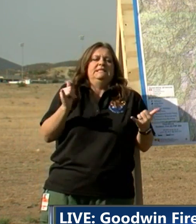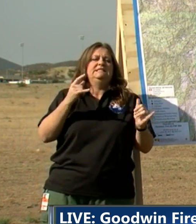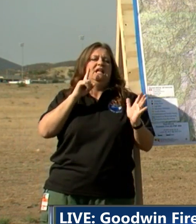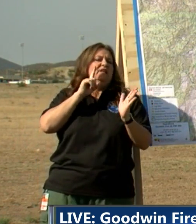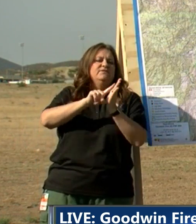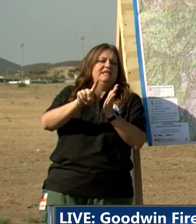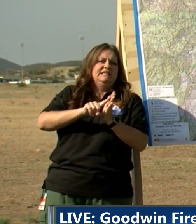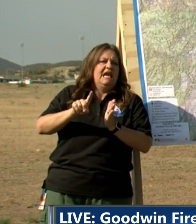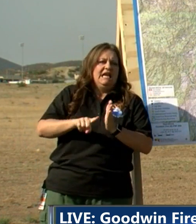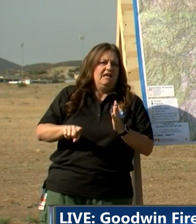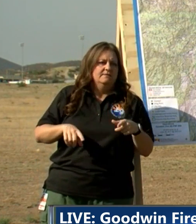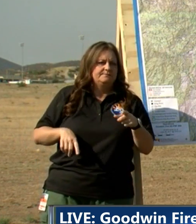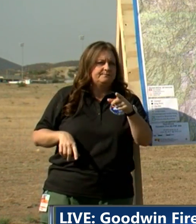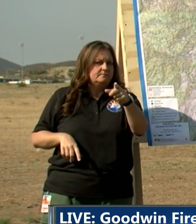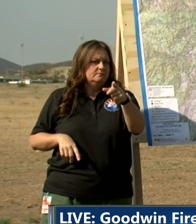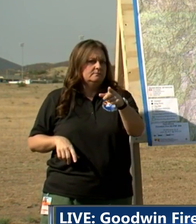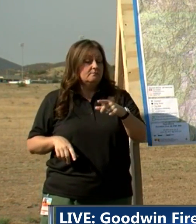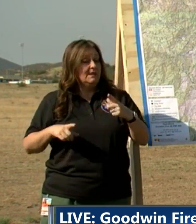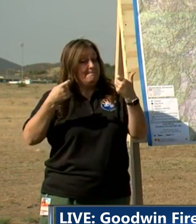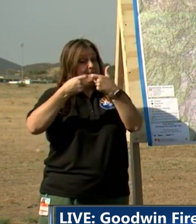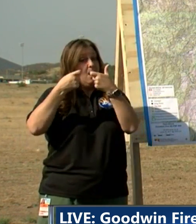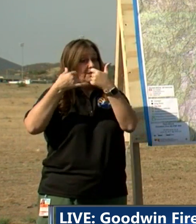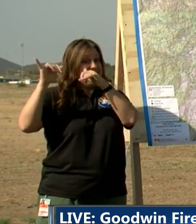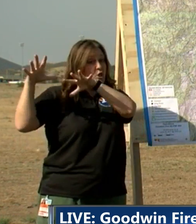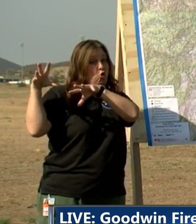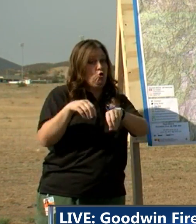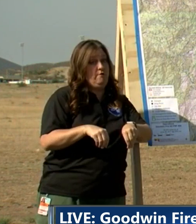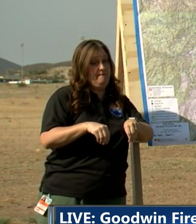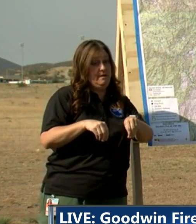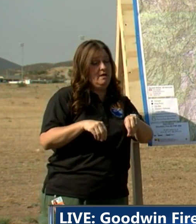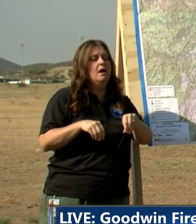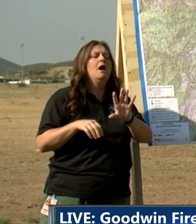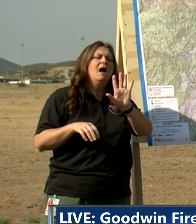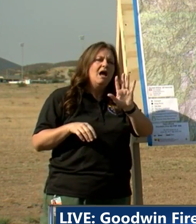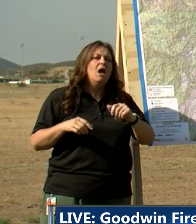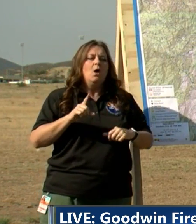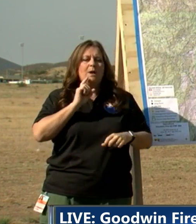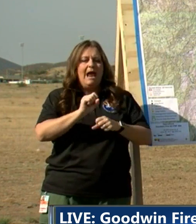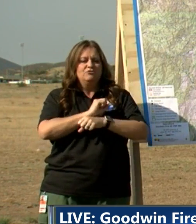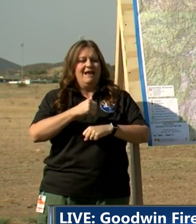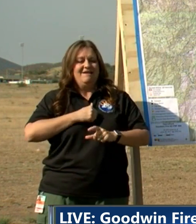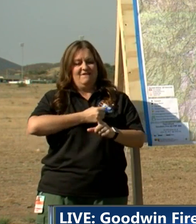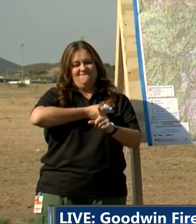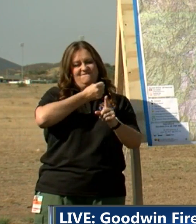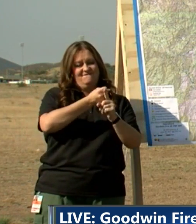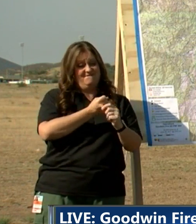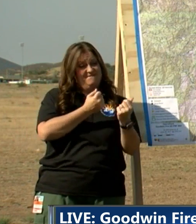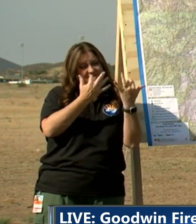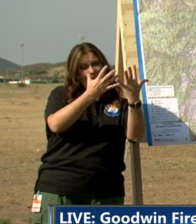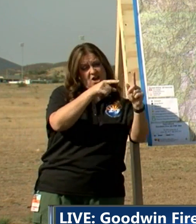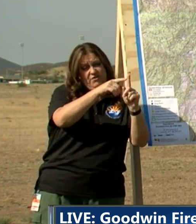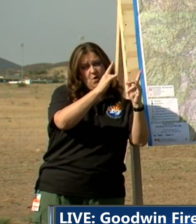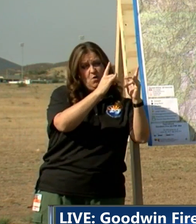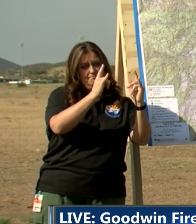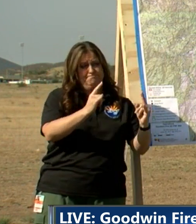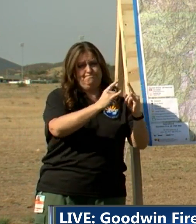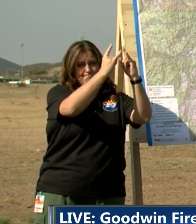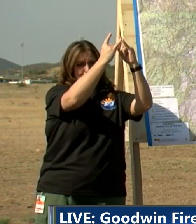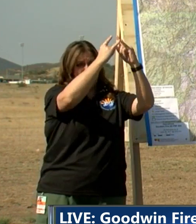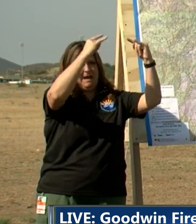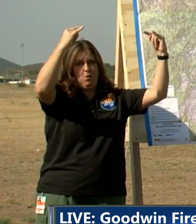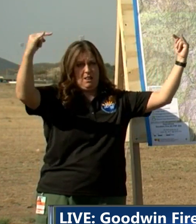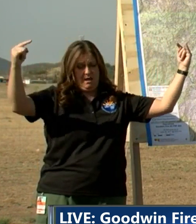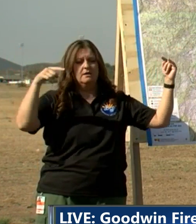Is power still off in that area? Yeah, there's still power. Where we actually have fire impacting those power lines, they're still off for the safety